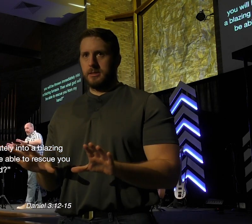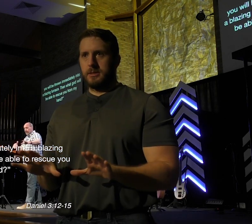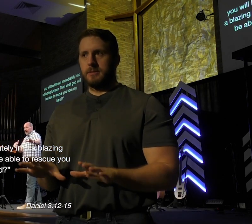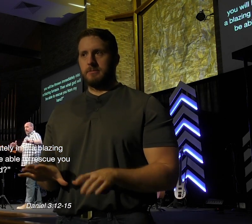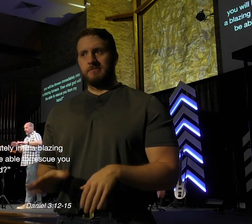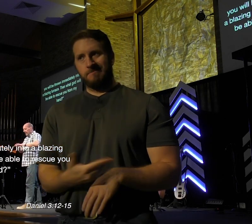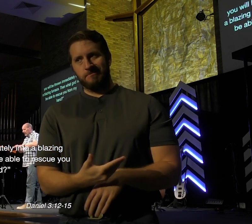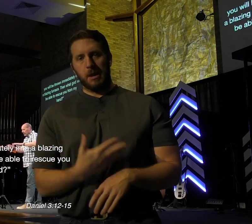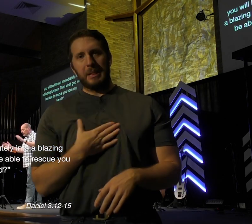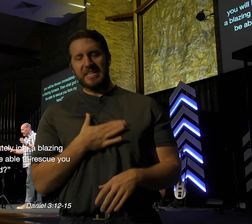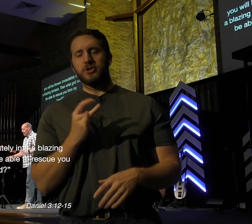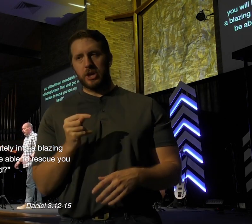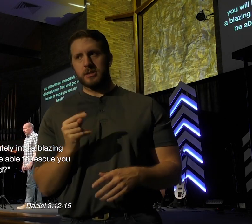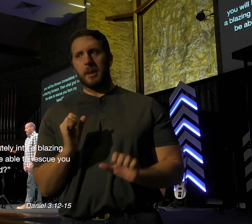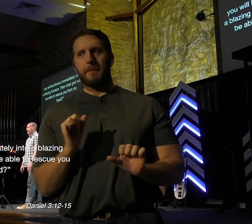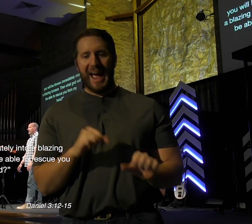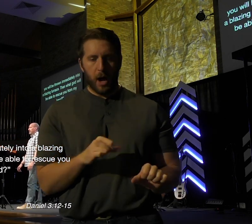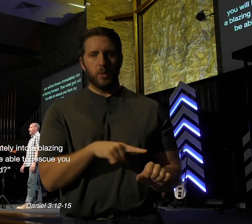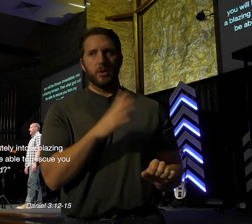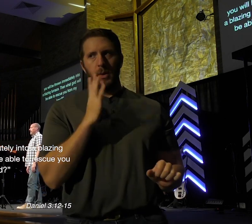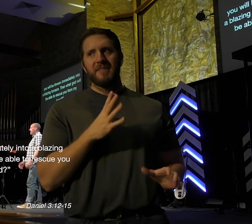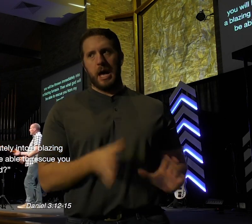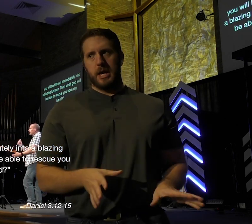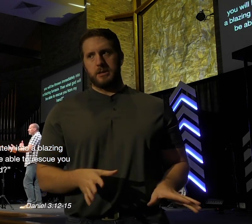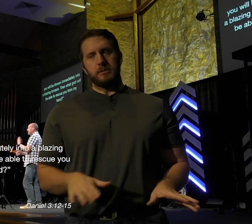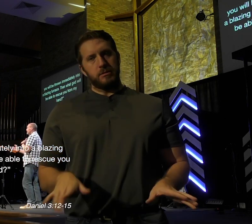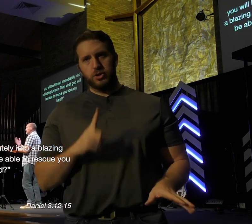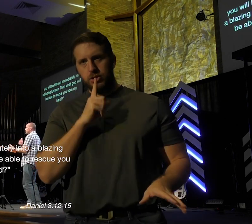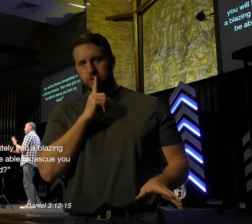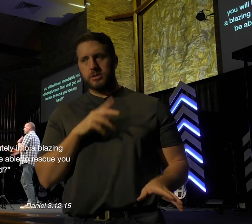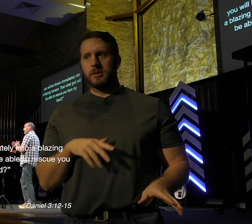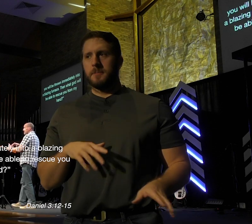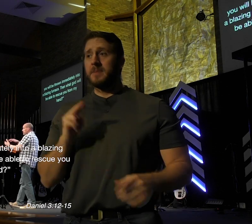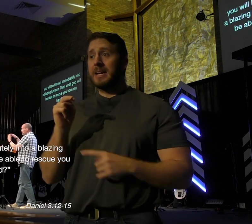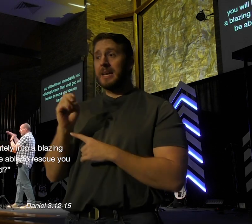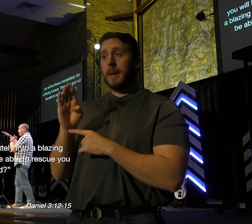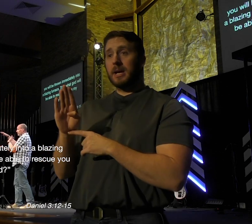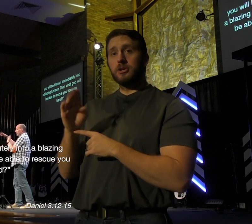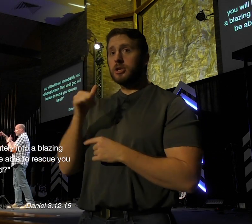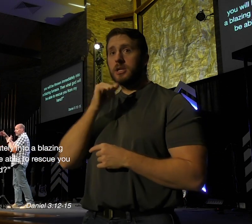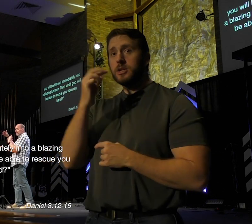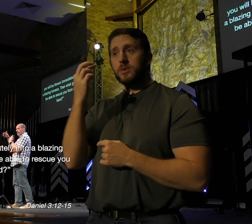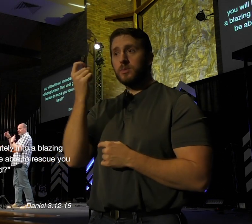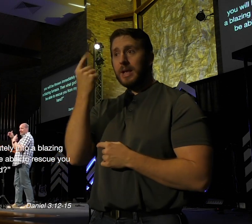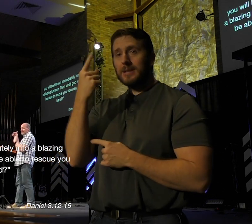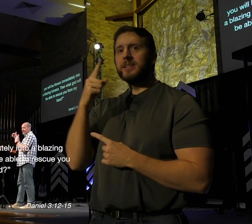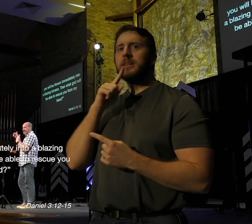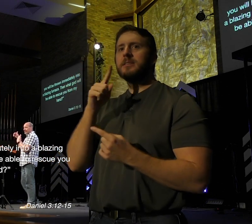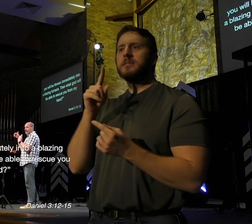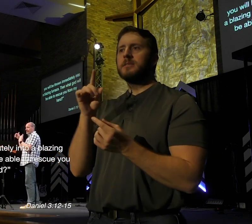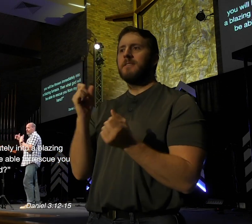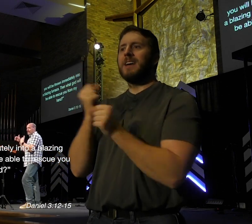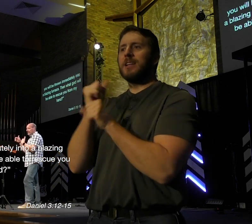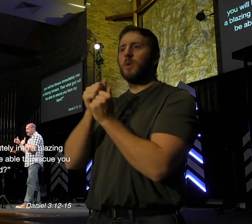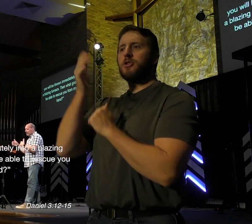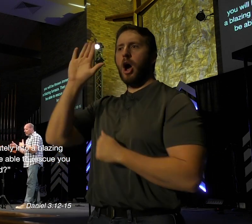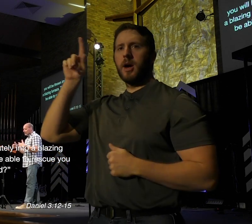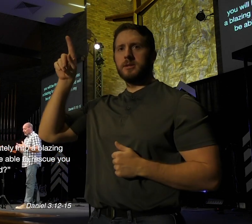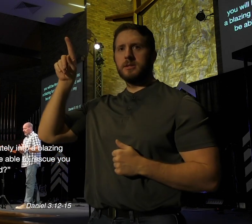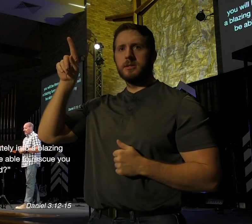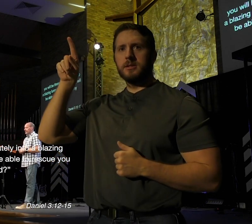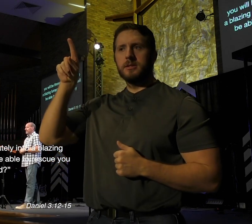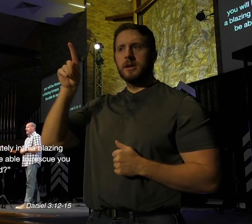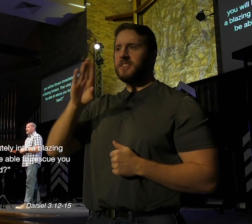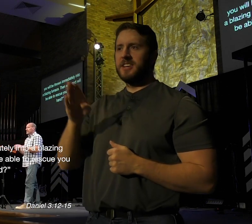Please just bow down and everything will be fine. And what Nebuchadnezzar doesn't realize, he's picking a fight with God. Okay? And that